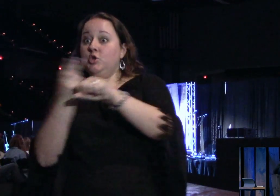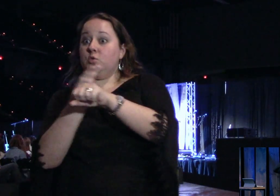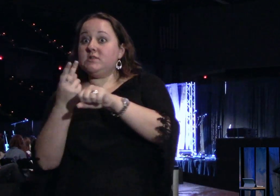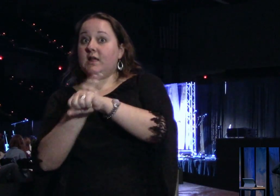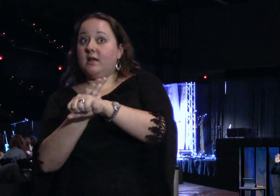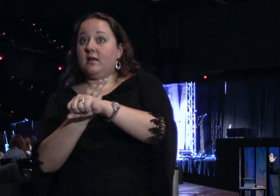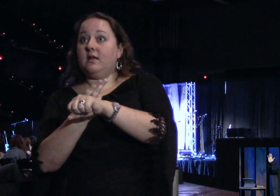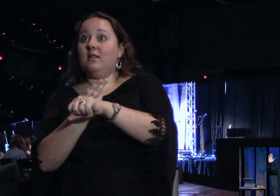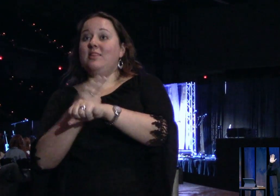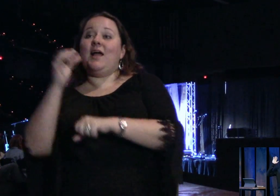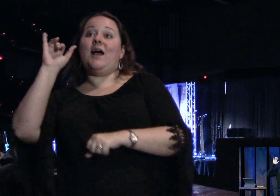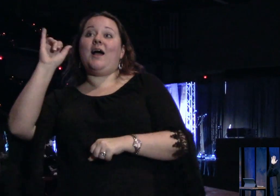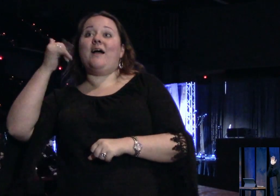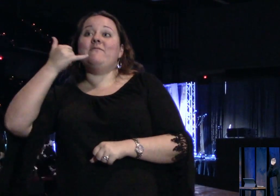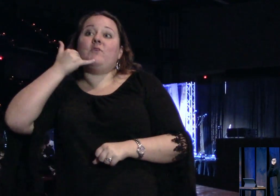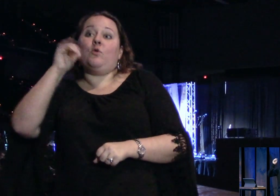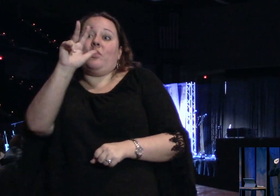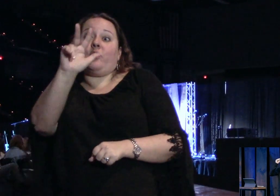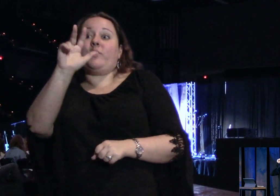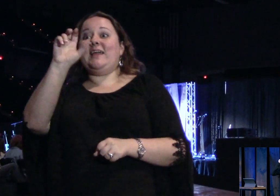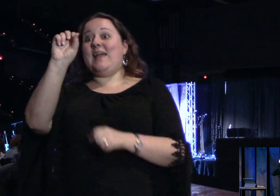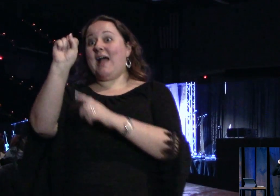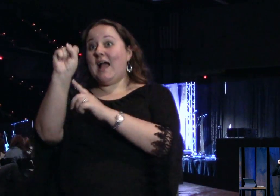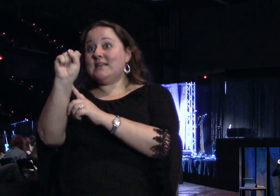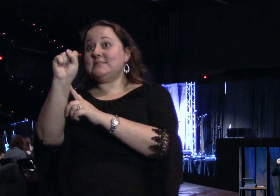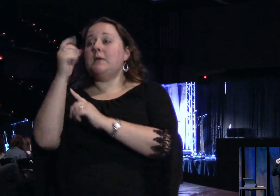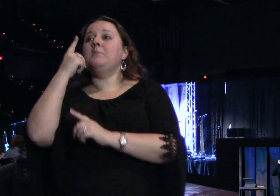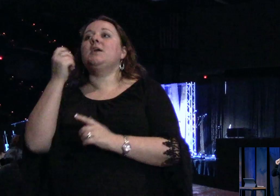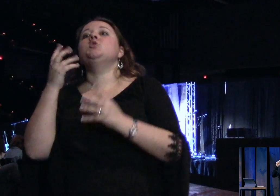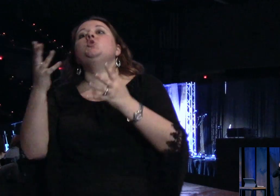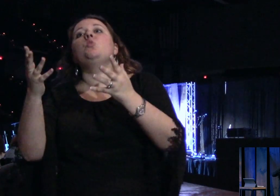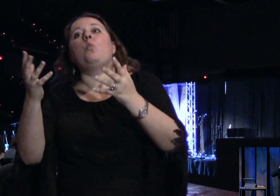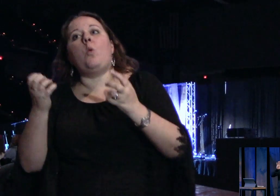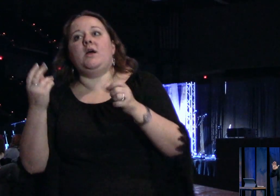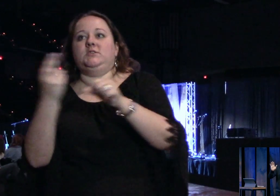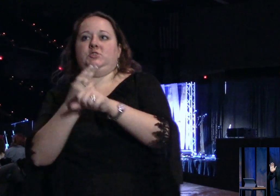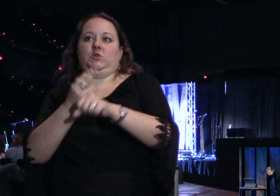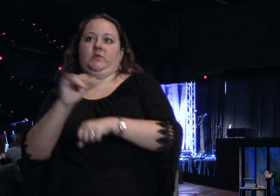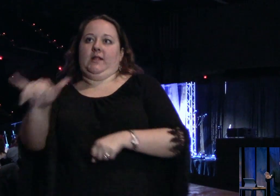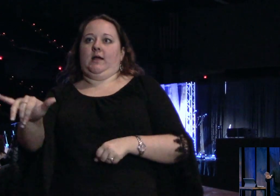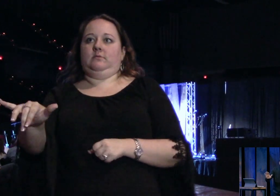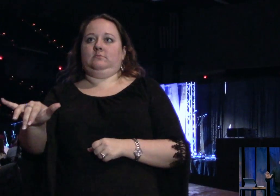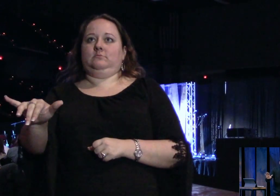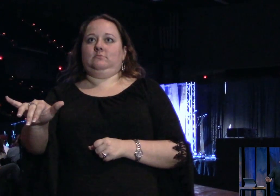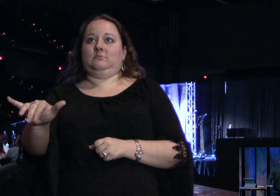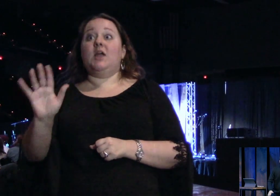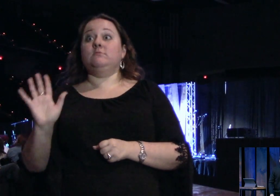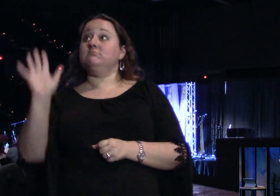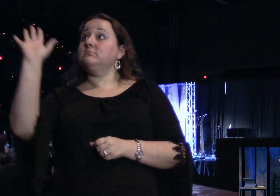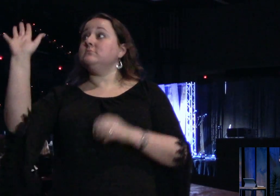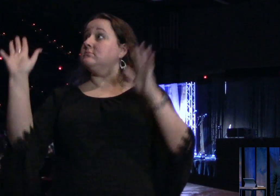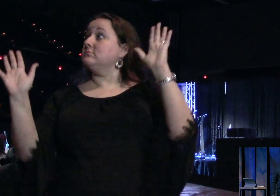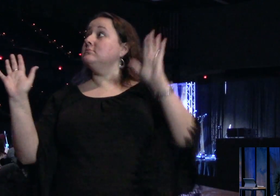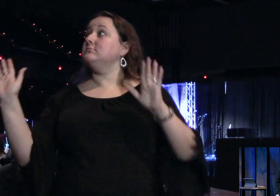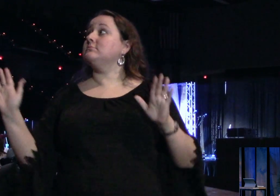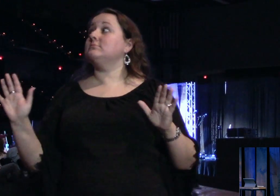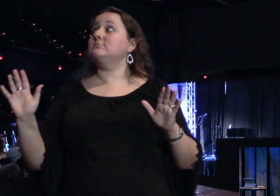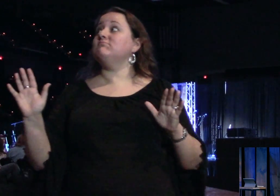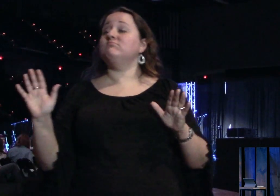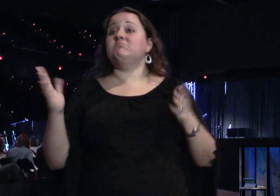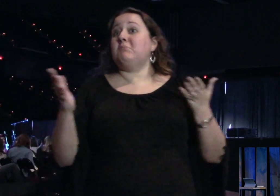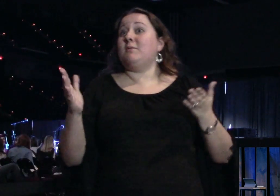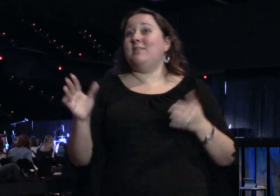here is still rocking the iPhone 3S by choice?